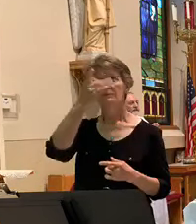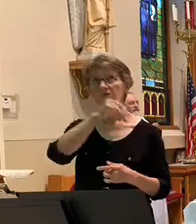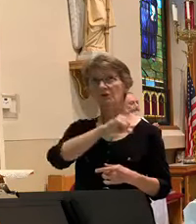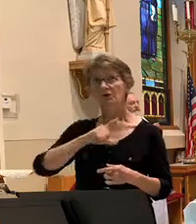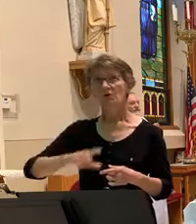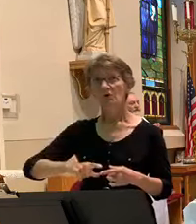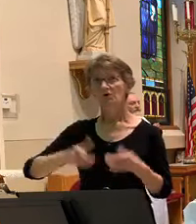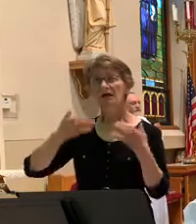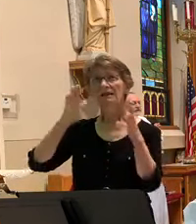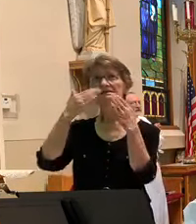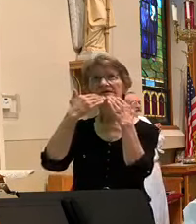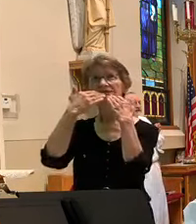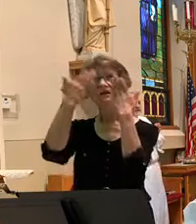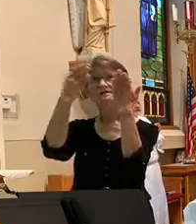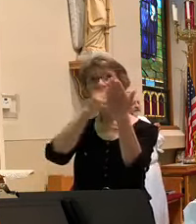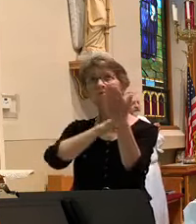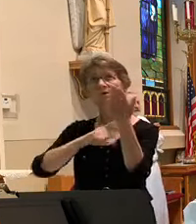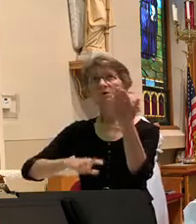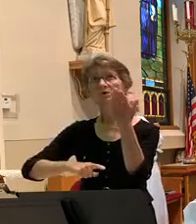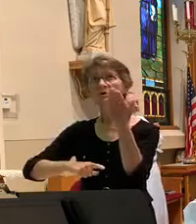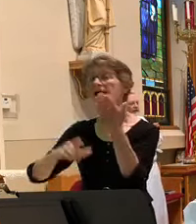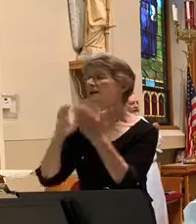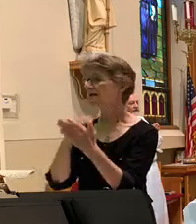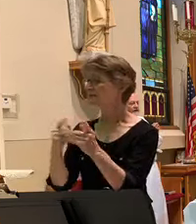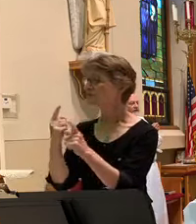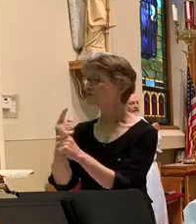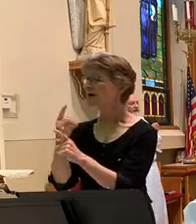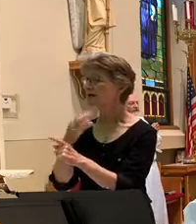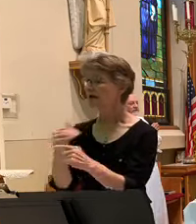Let us give thanks to the Lord our God.